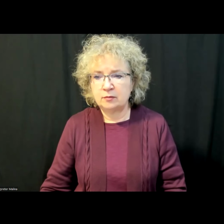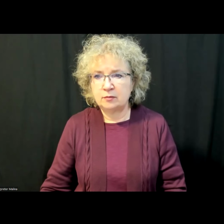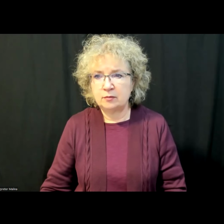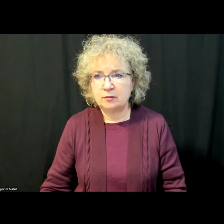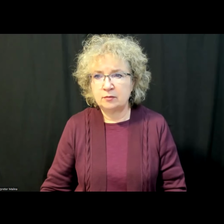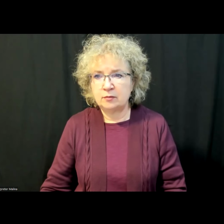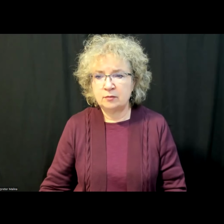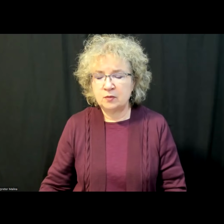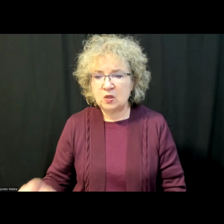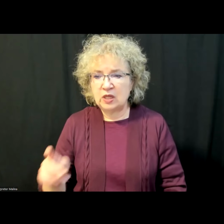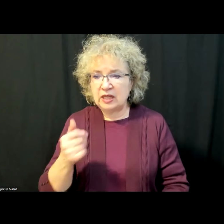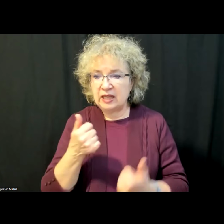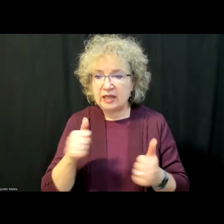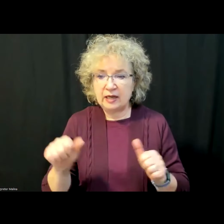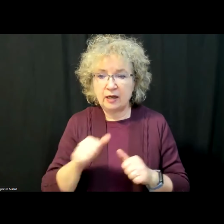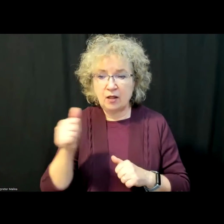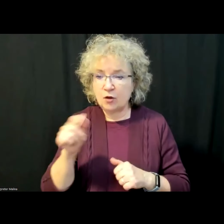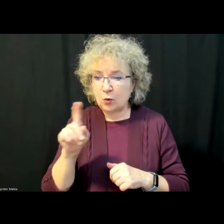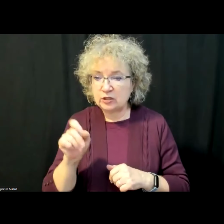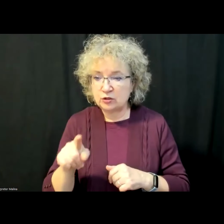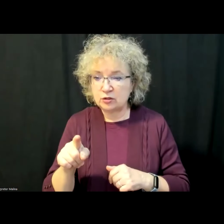All right. Anybody, any other questions for me?